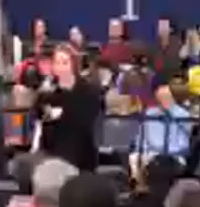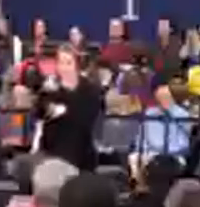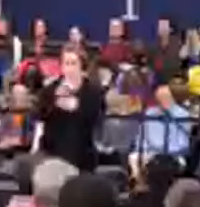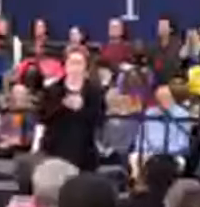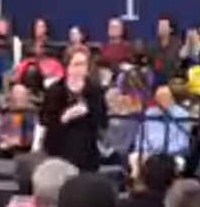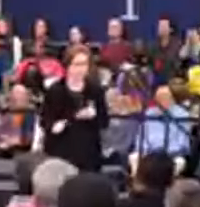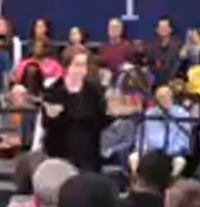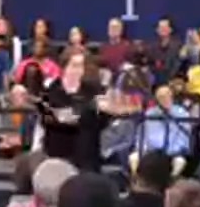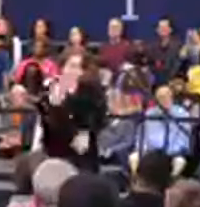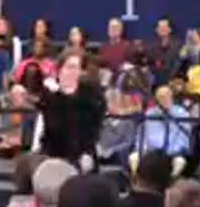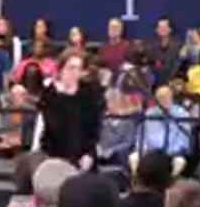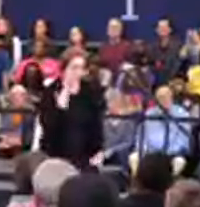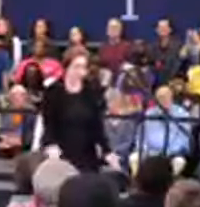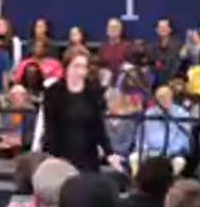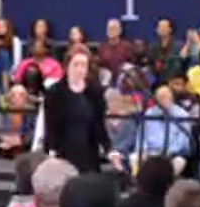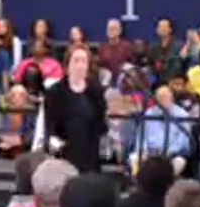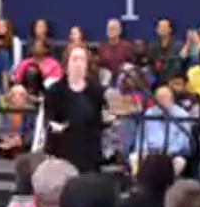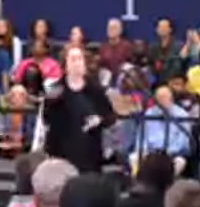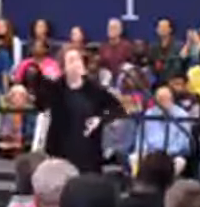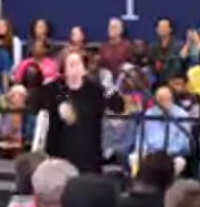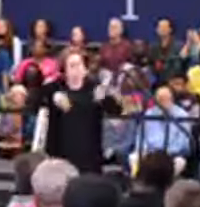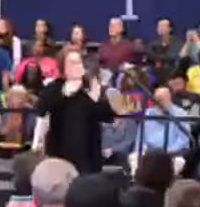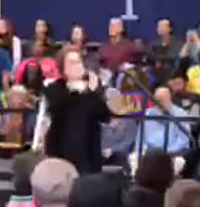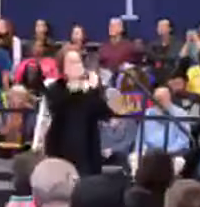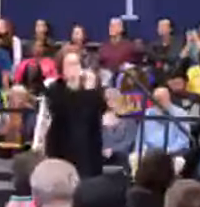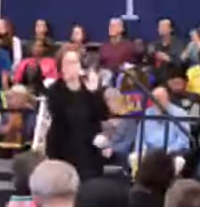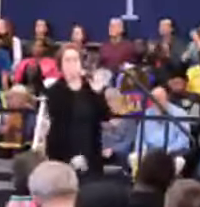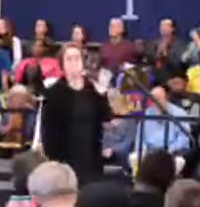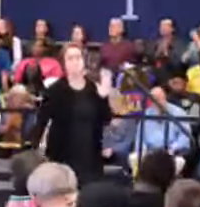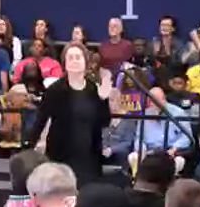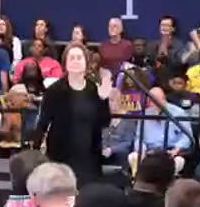facing bankruptcy. Justice is on the ballot.